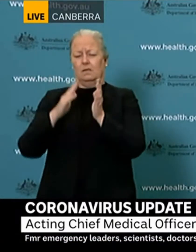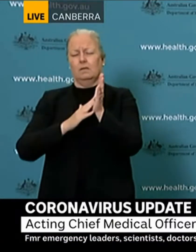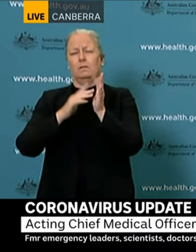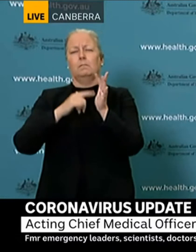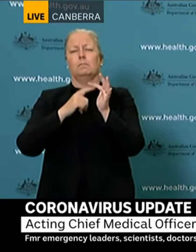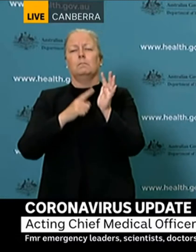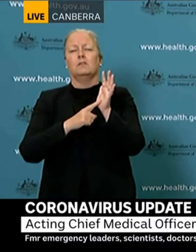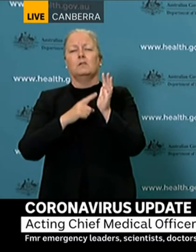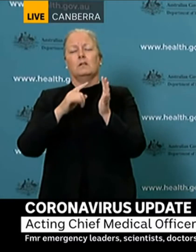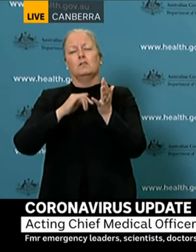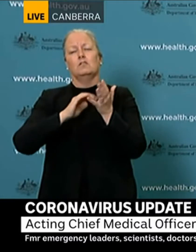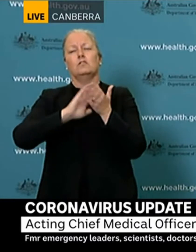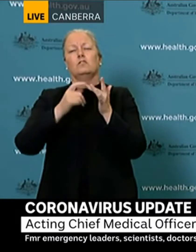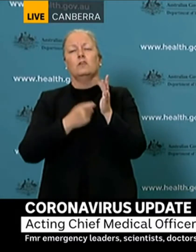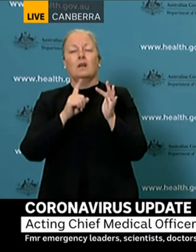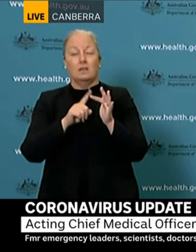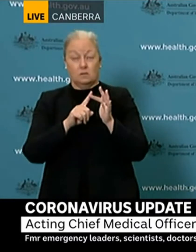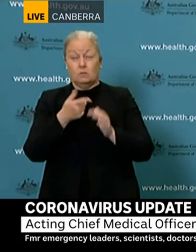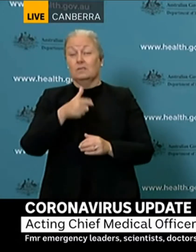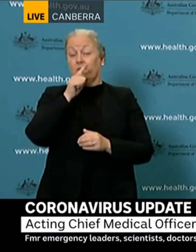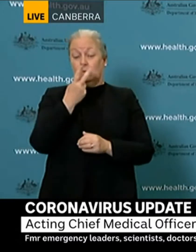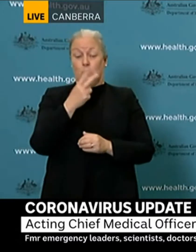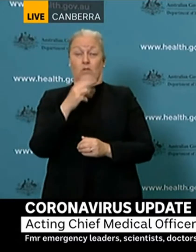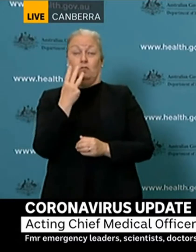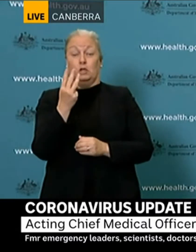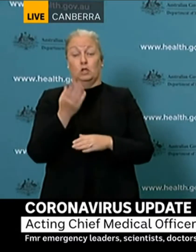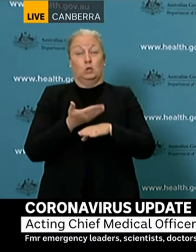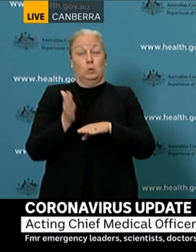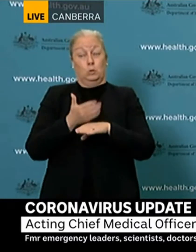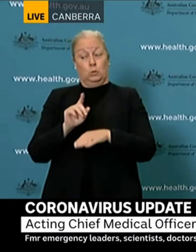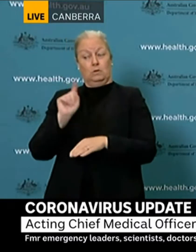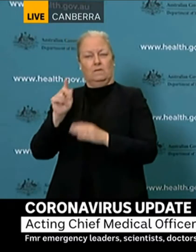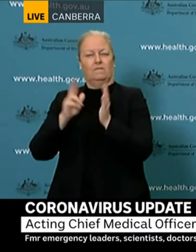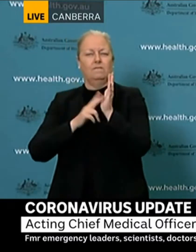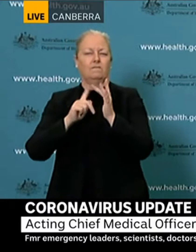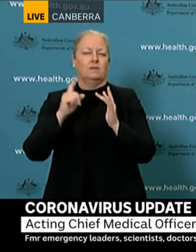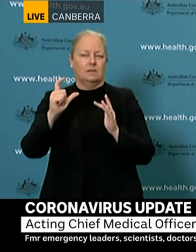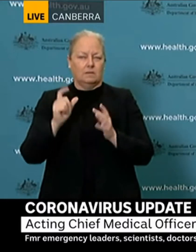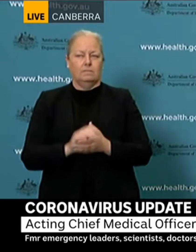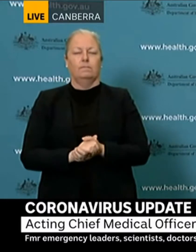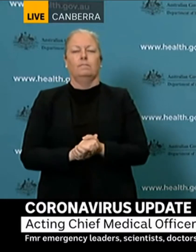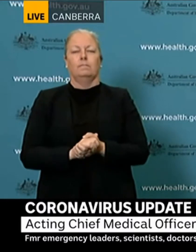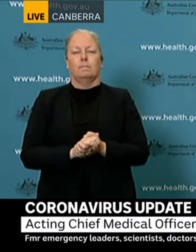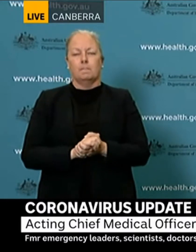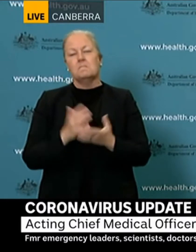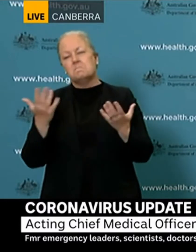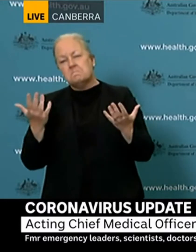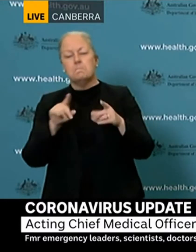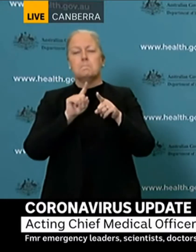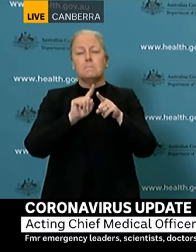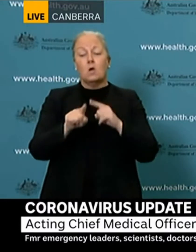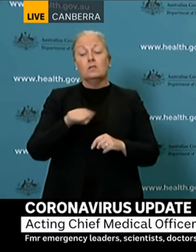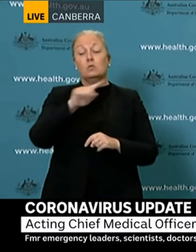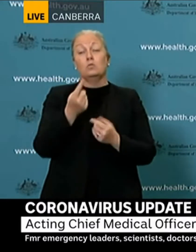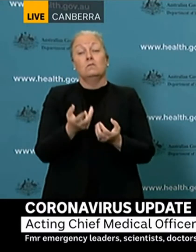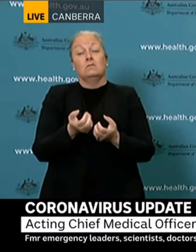area as well. So 723 new cases in Victoria are the majority of those